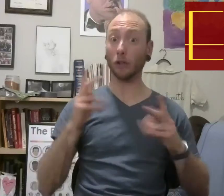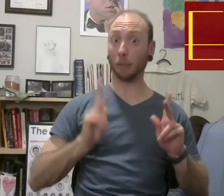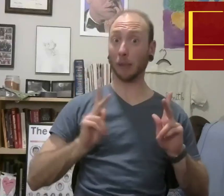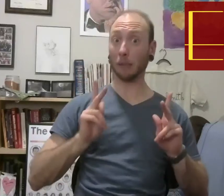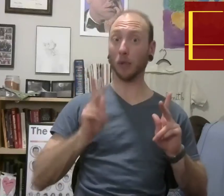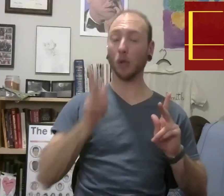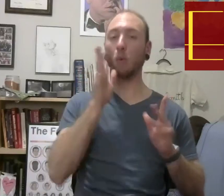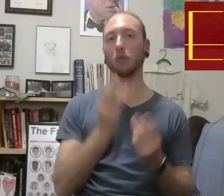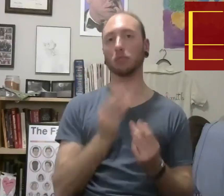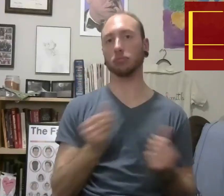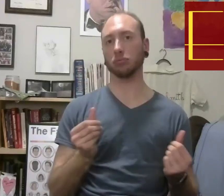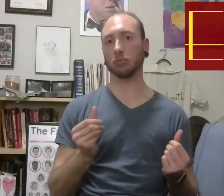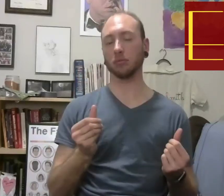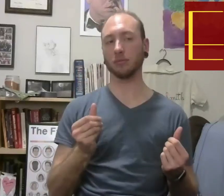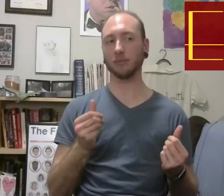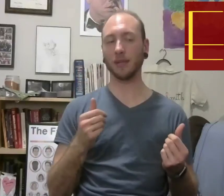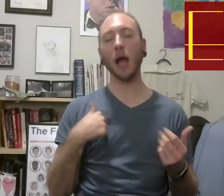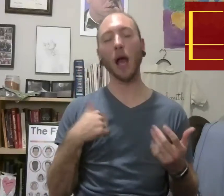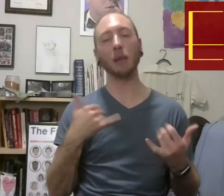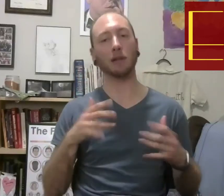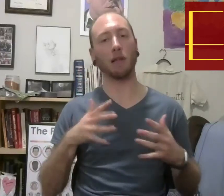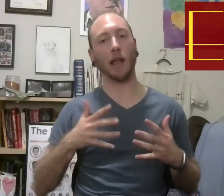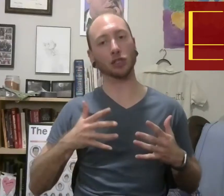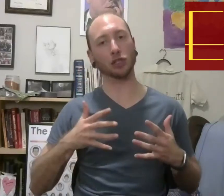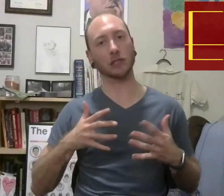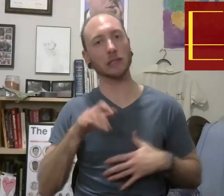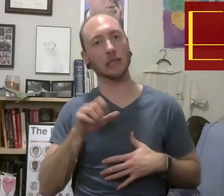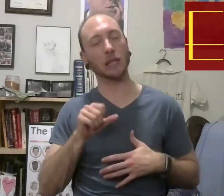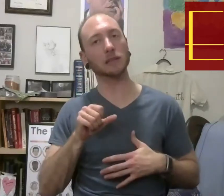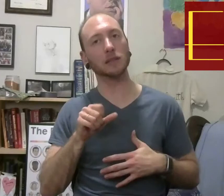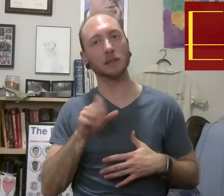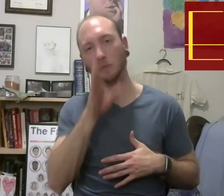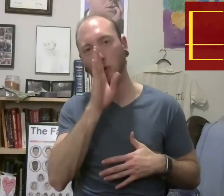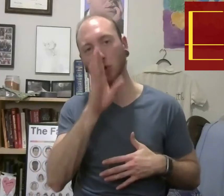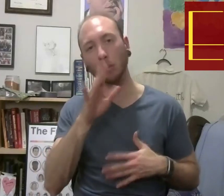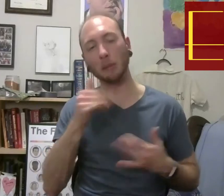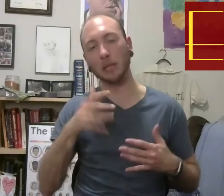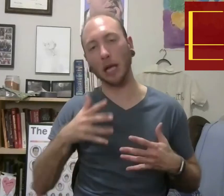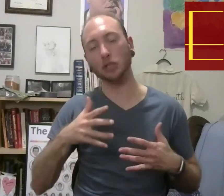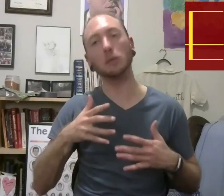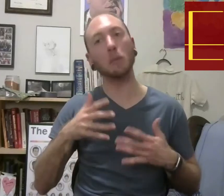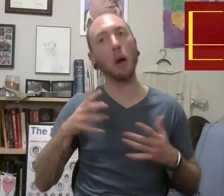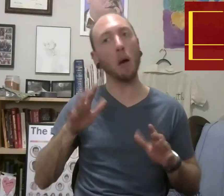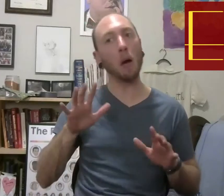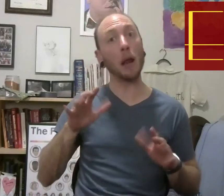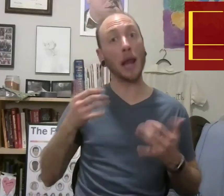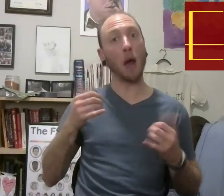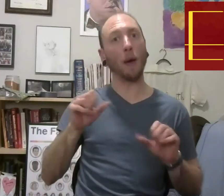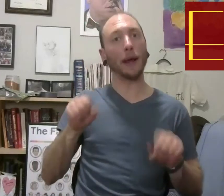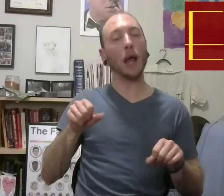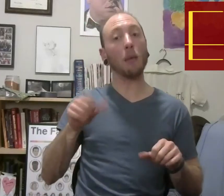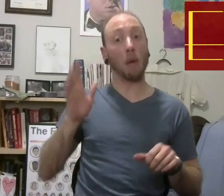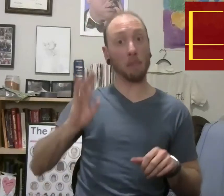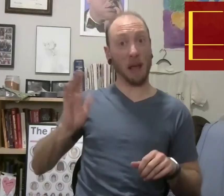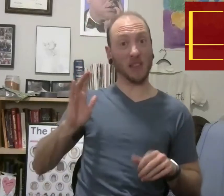but I know I like recognize those and I can walk through them. But I was just not gonna connect